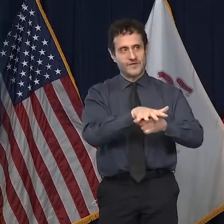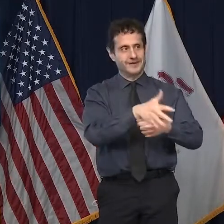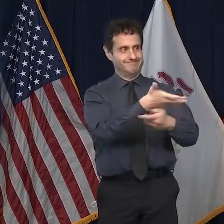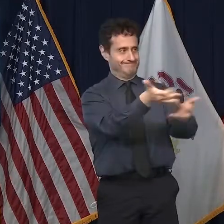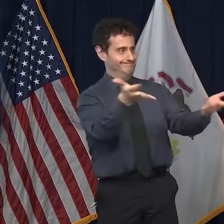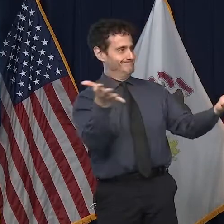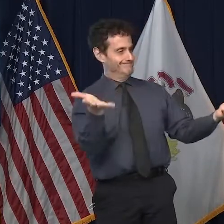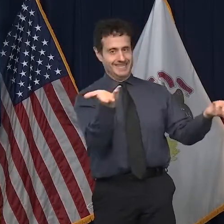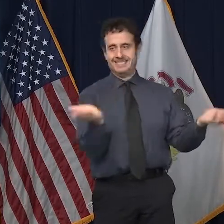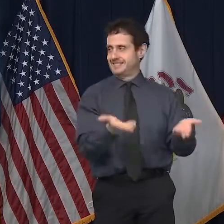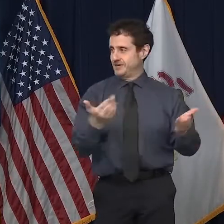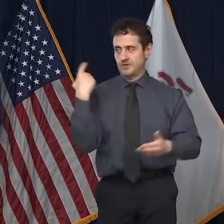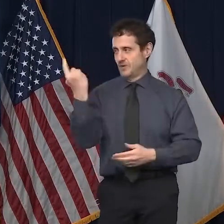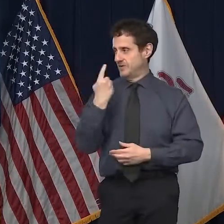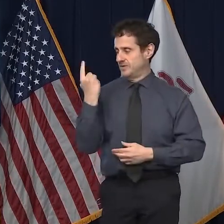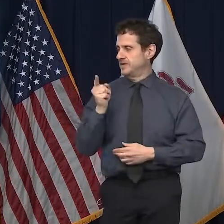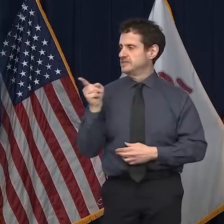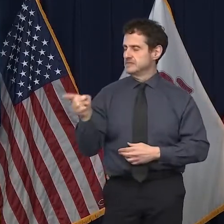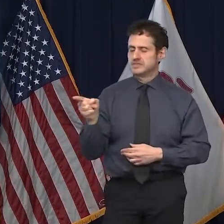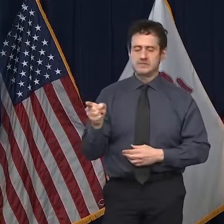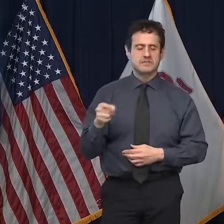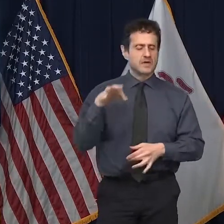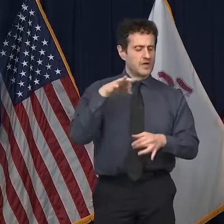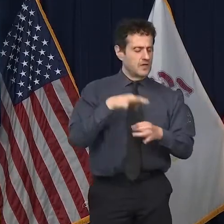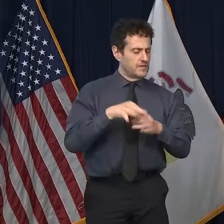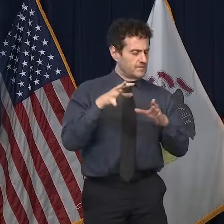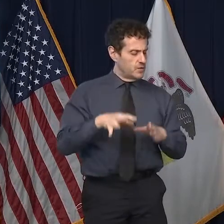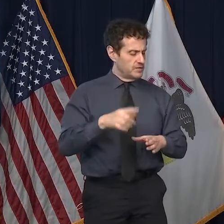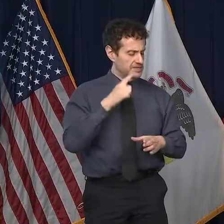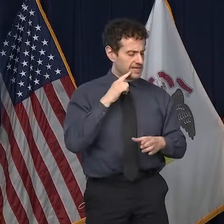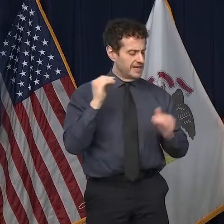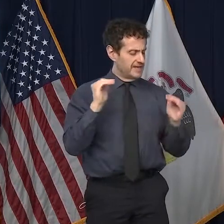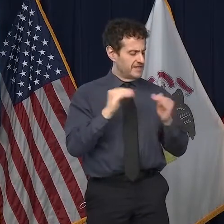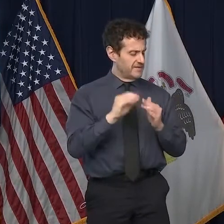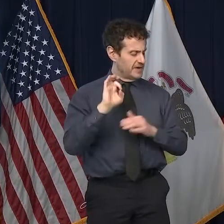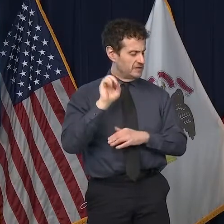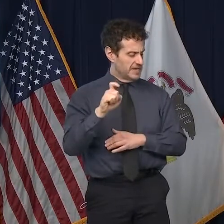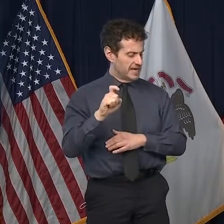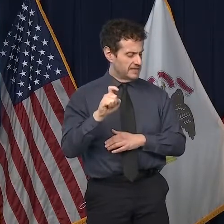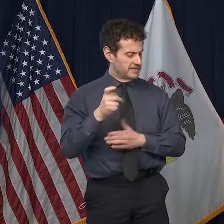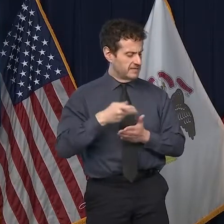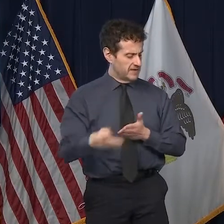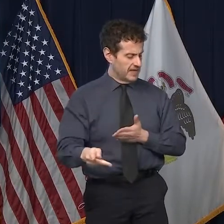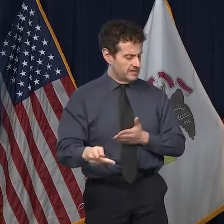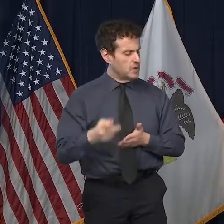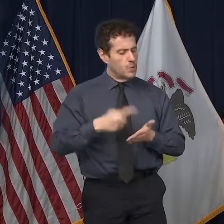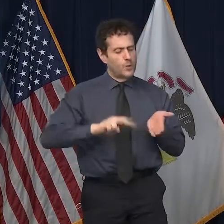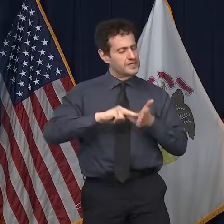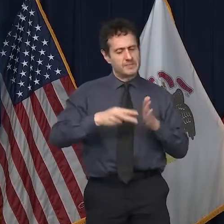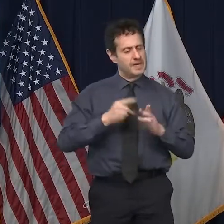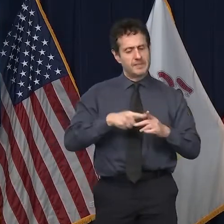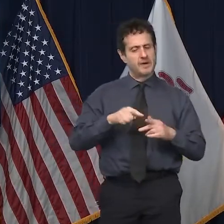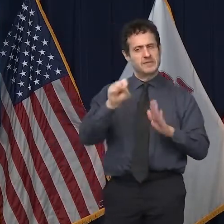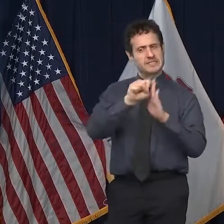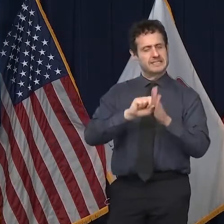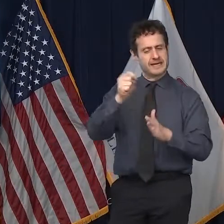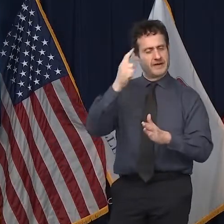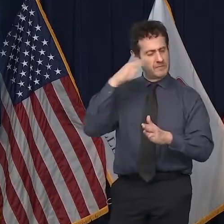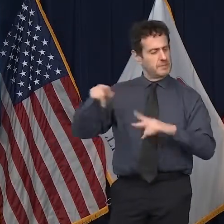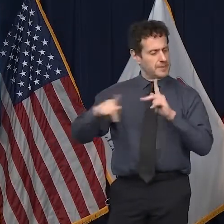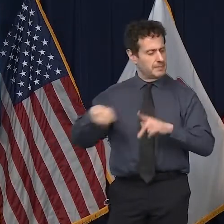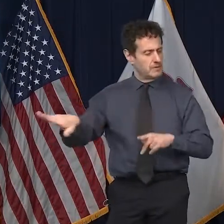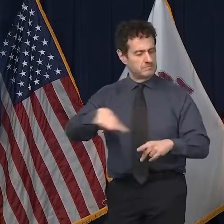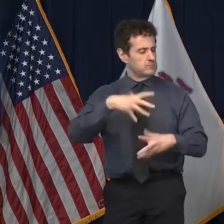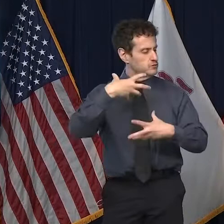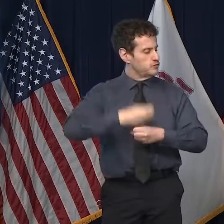us. With voters turning down the fair tax amendment, what does it tell you about their trust in state government? Well, as I said a little bit earlier, I think